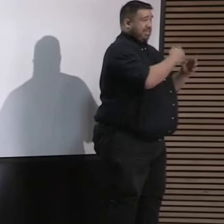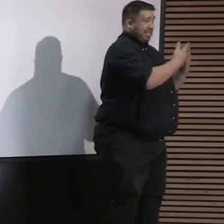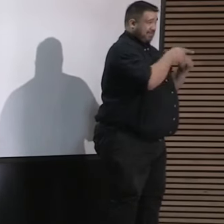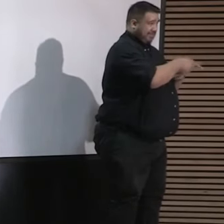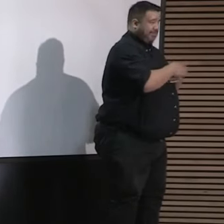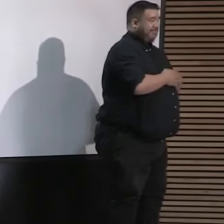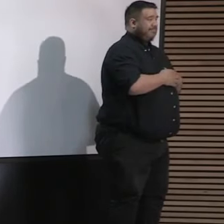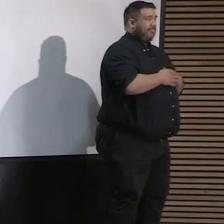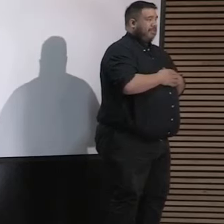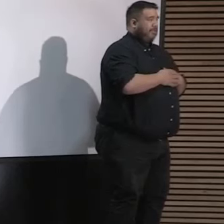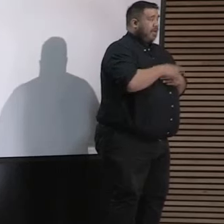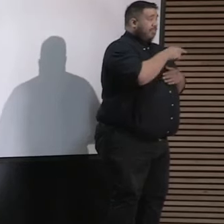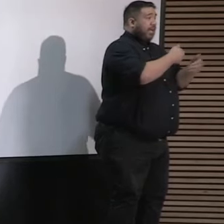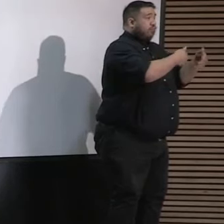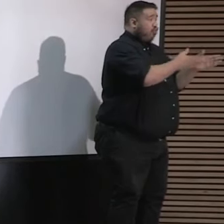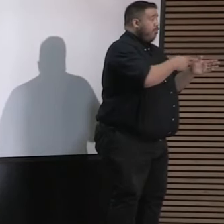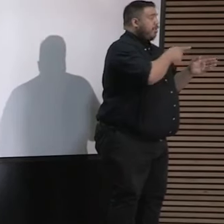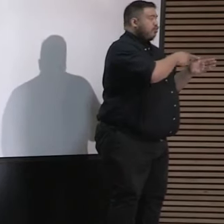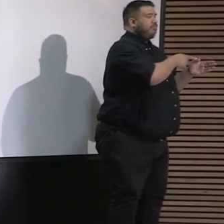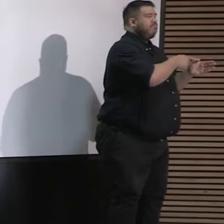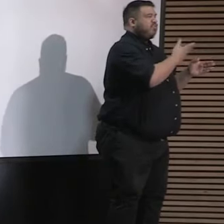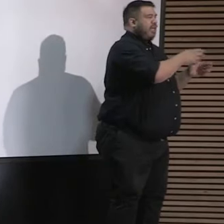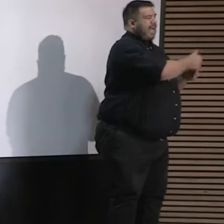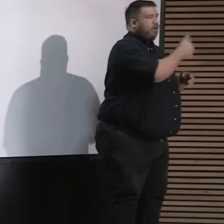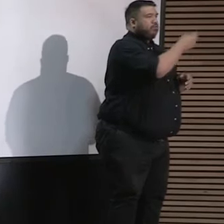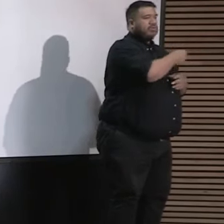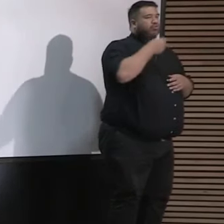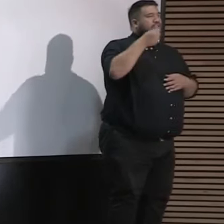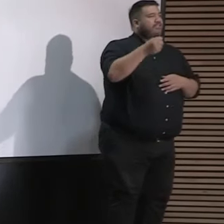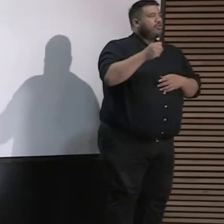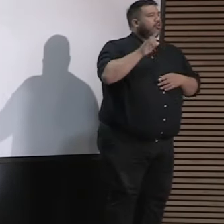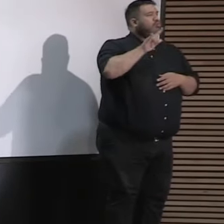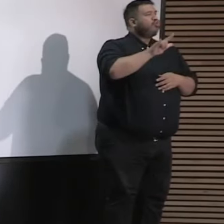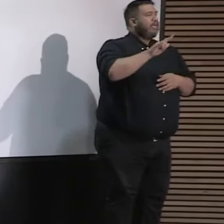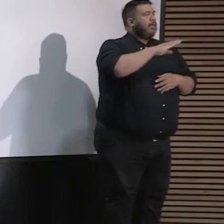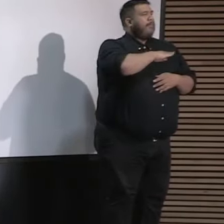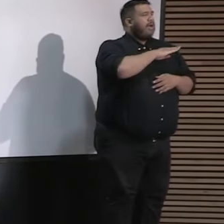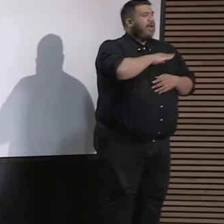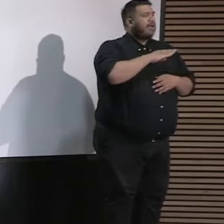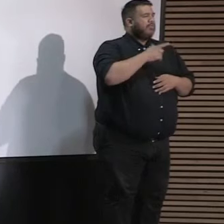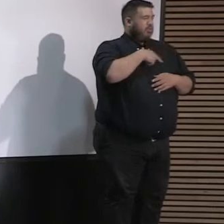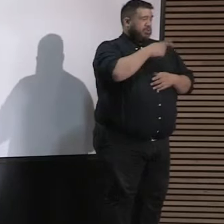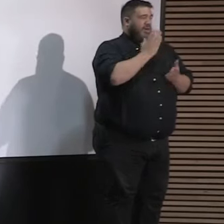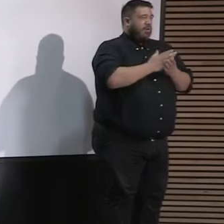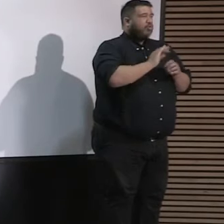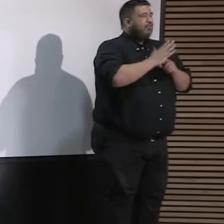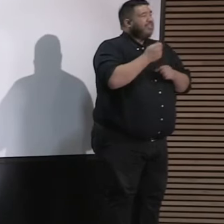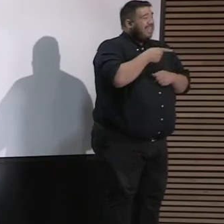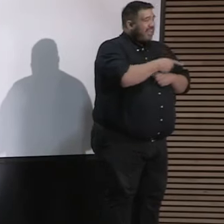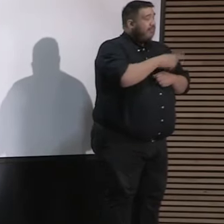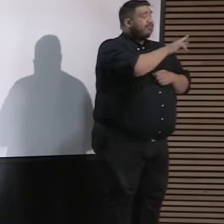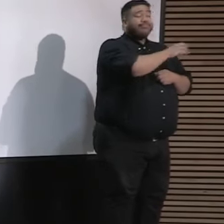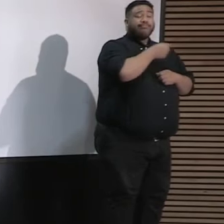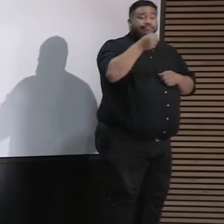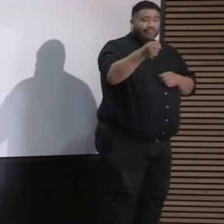has not been occupied since her transfer to the Jet Park quarantine facility on the 31st of July, and it is still